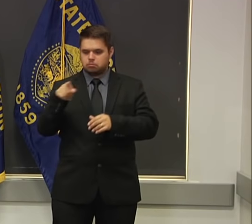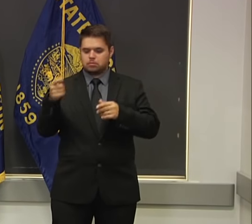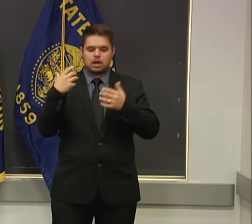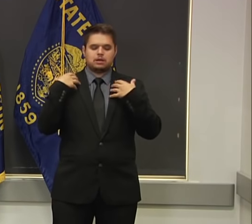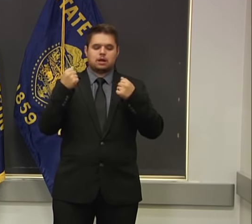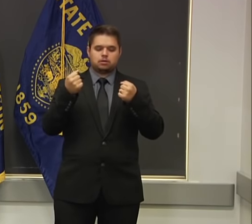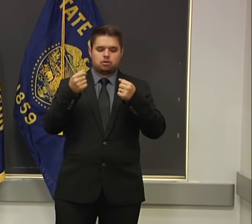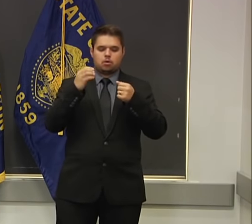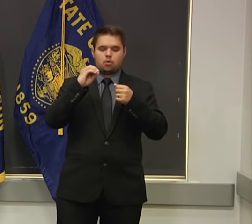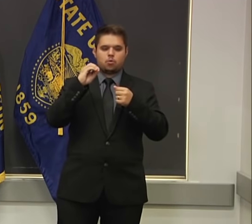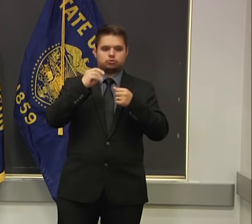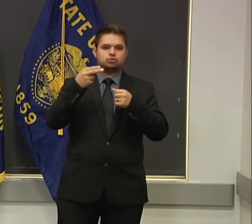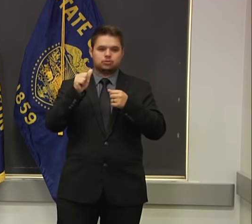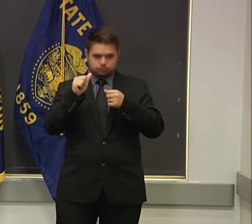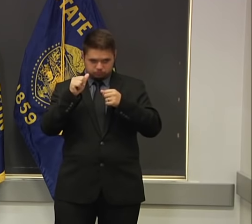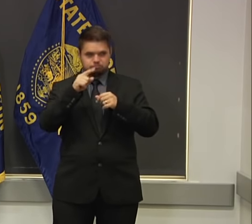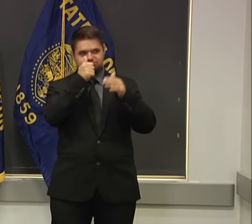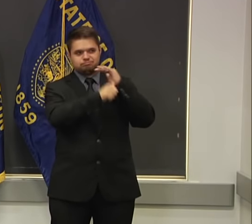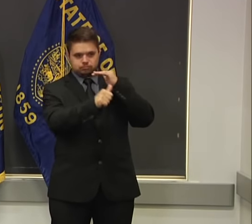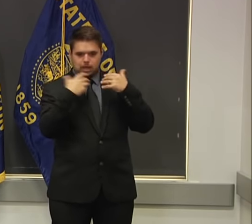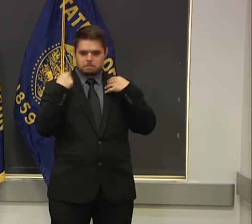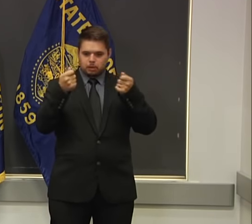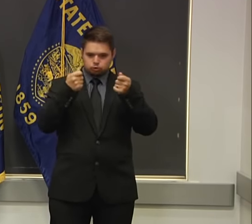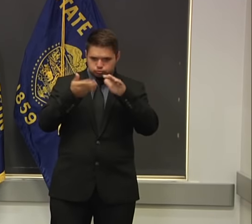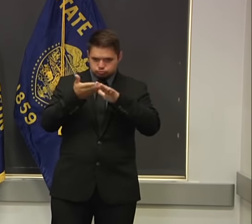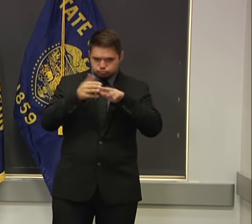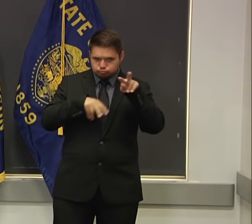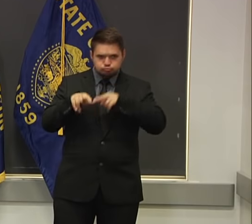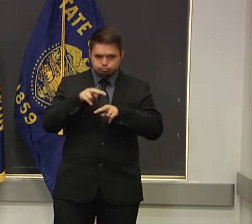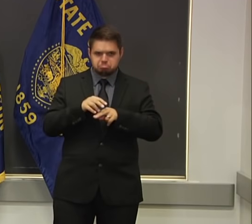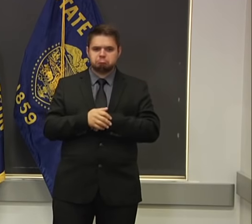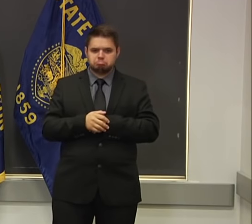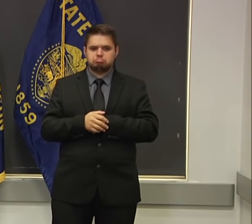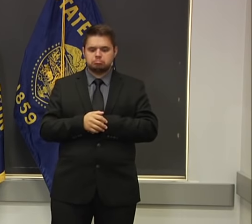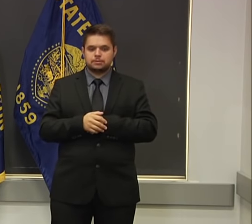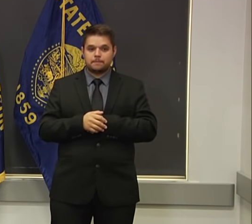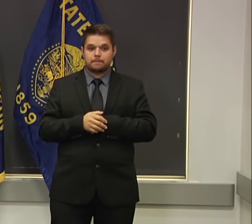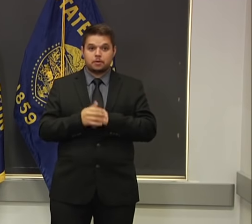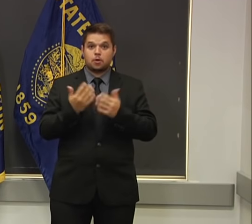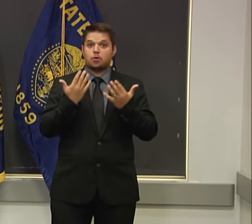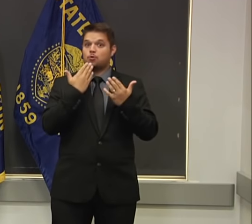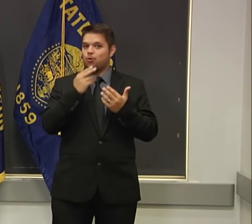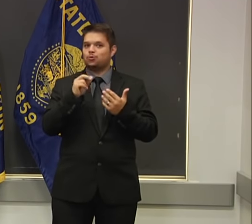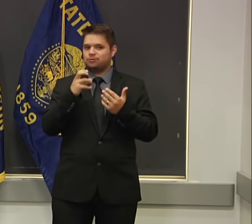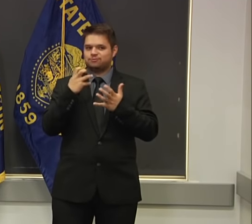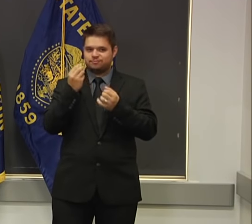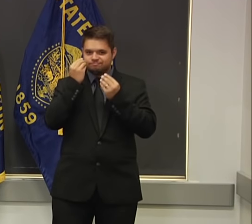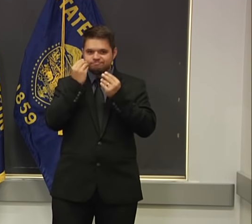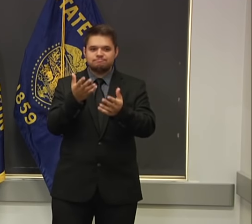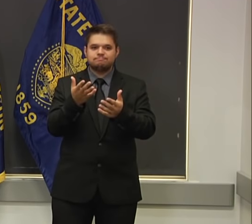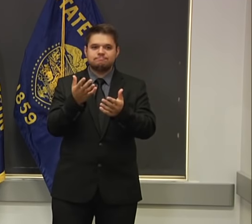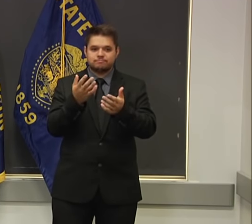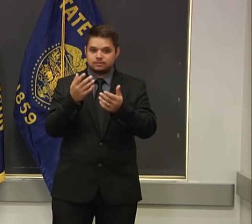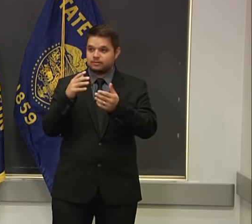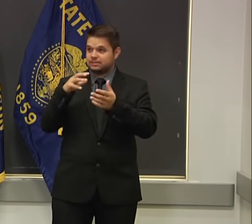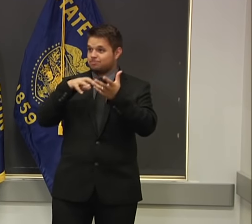Authority. I'm starting with some pretty good news. Based on this morning's smoke coordination call